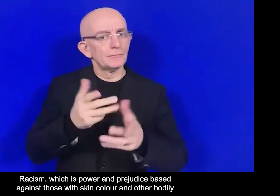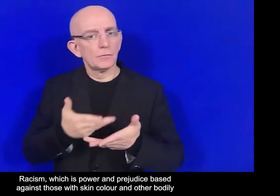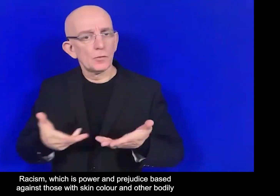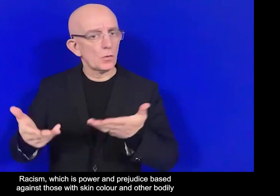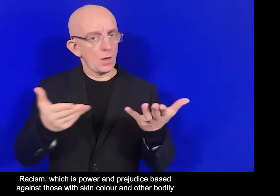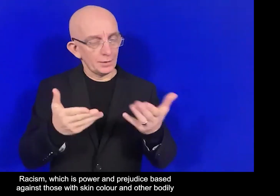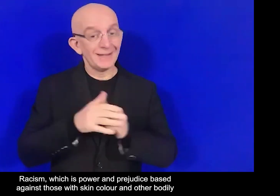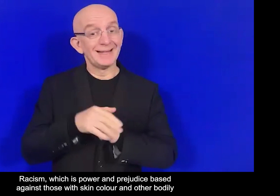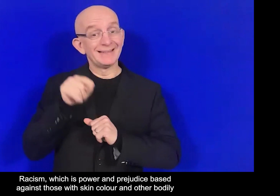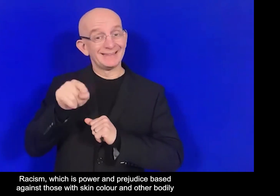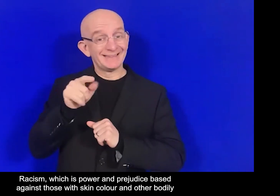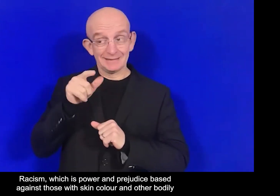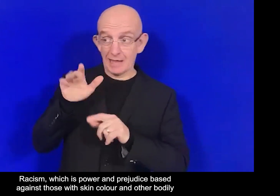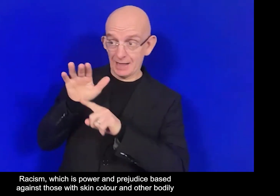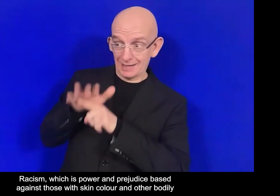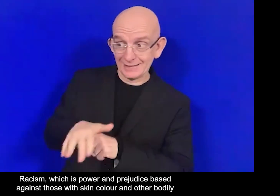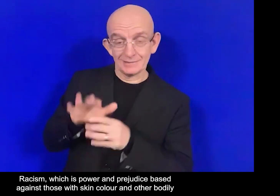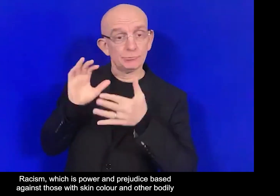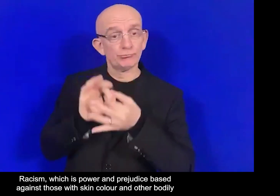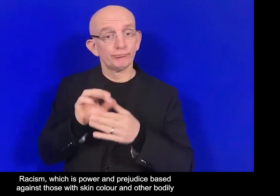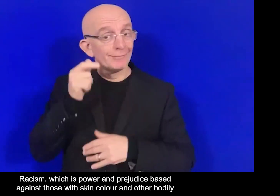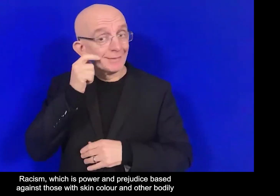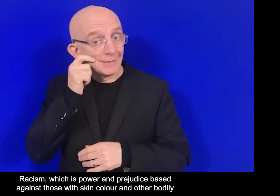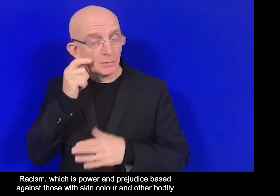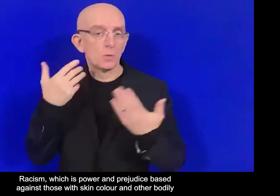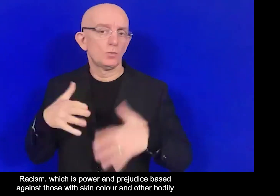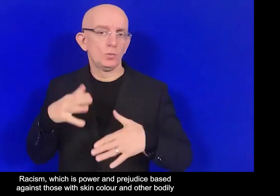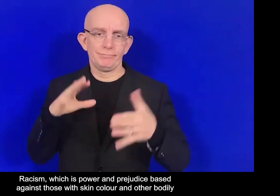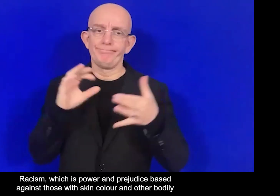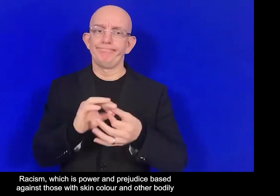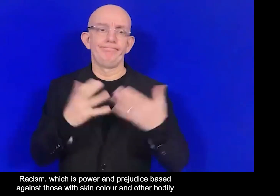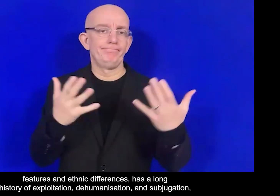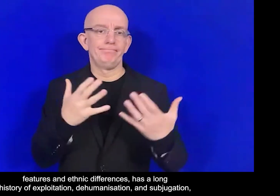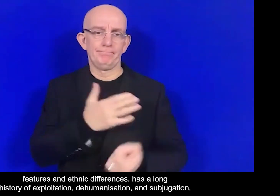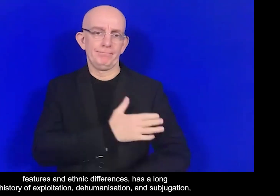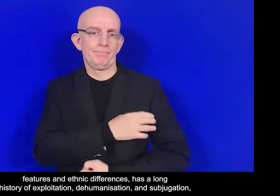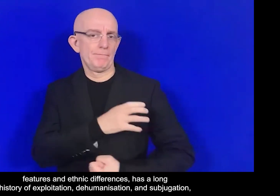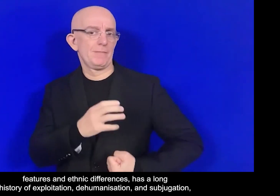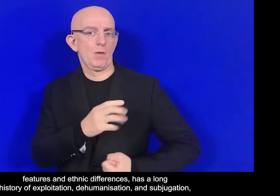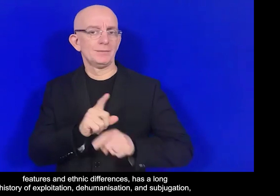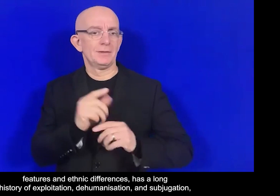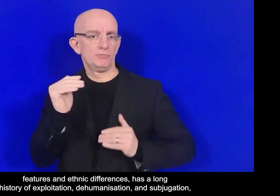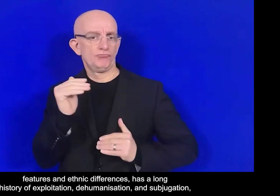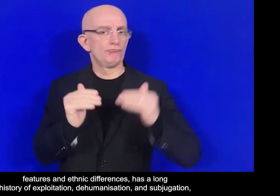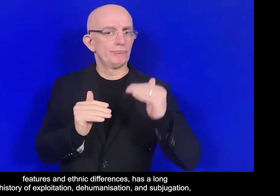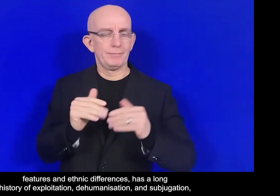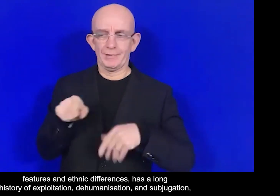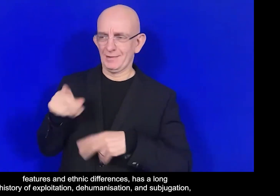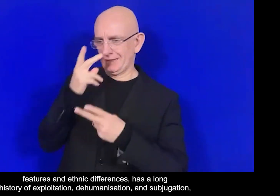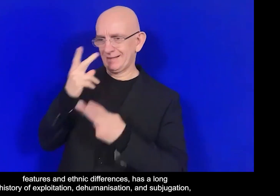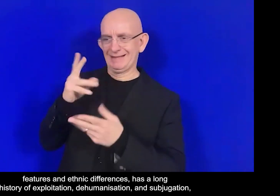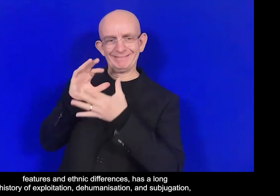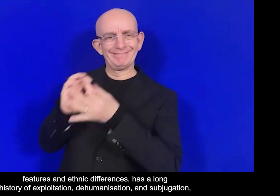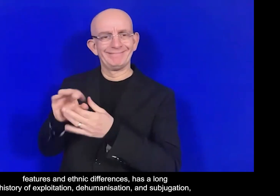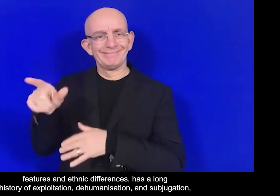Racism, which is power and prejudice based against those with skin color and other bodily features and ethnic differences, has